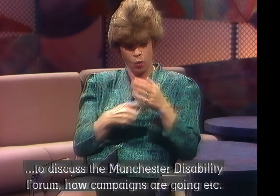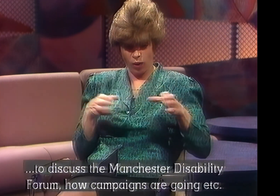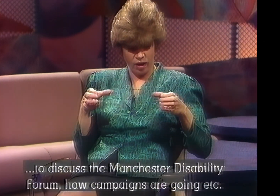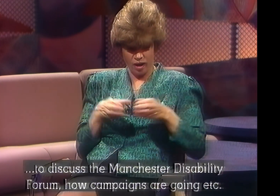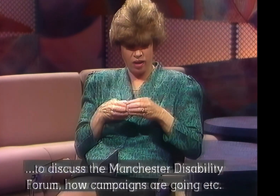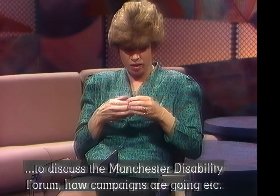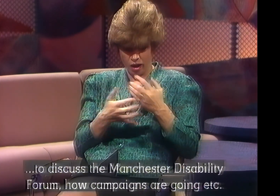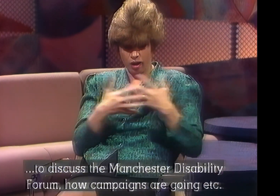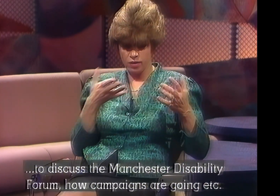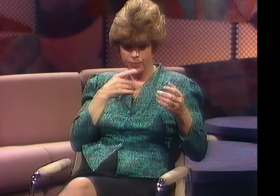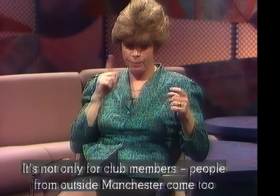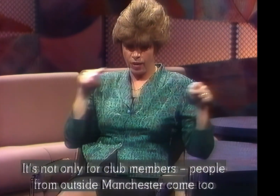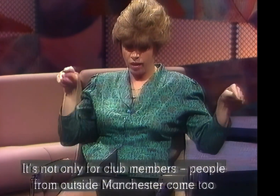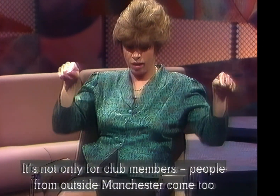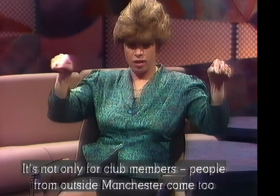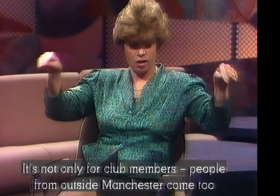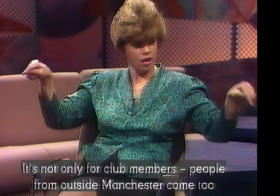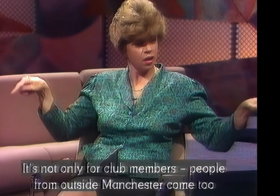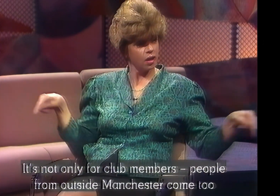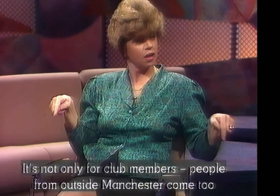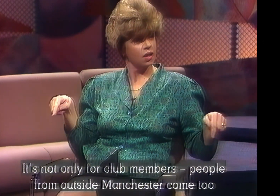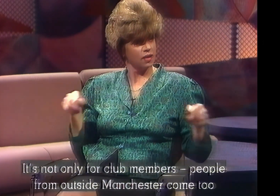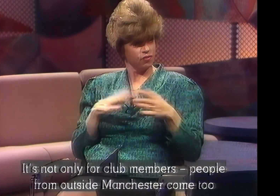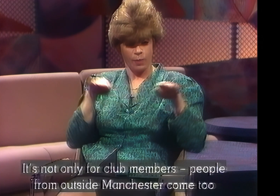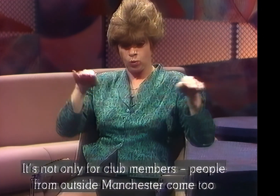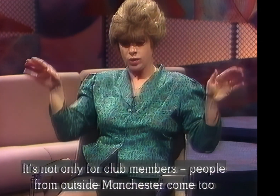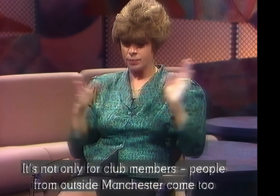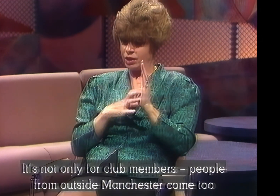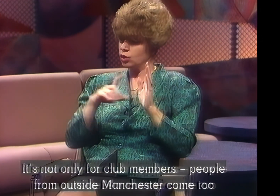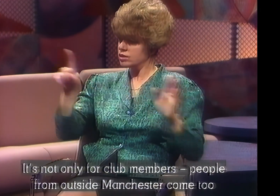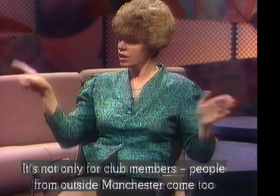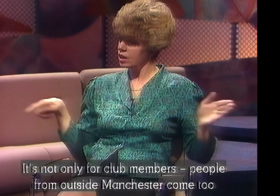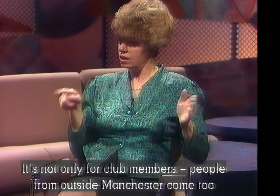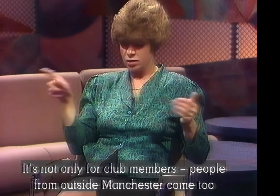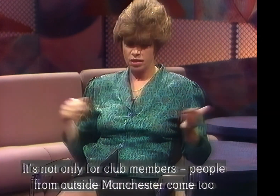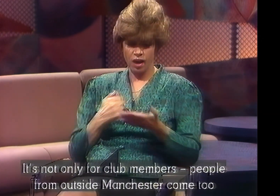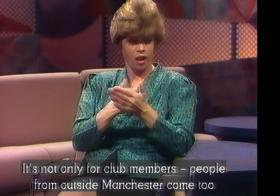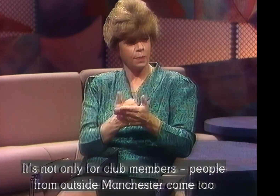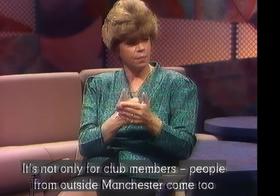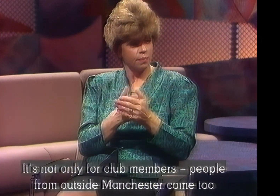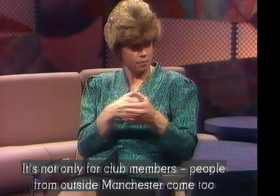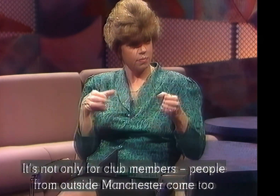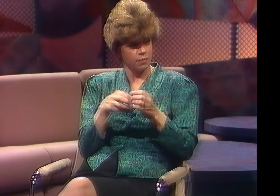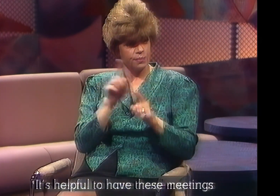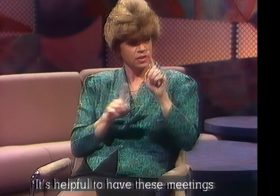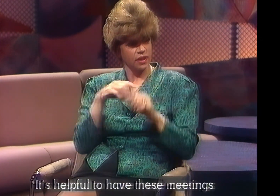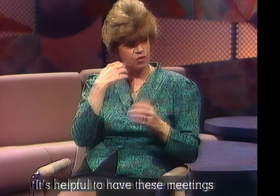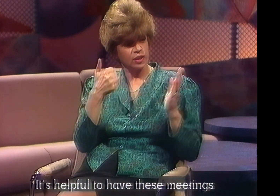campaigns are going and such. And it's not only for Manchester Club members, people from outside Manchester come too. It's helpful to have